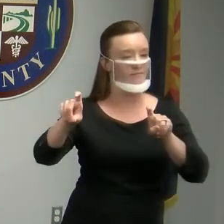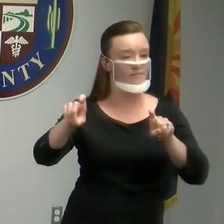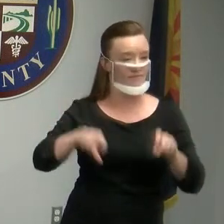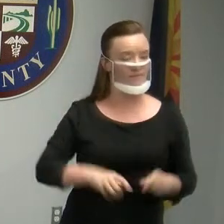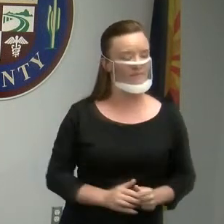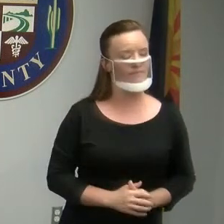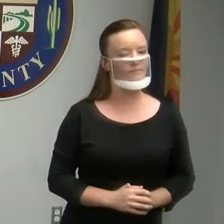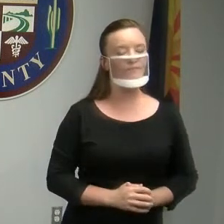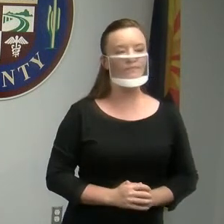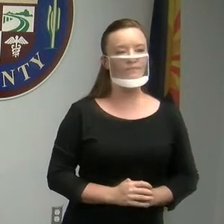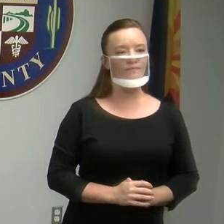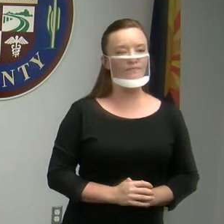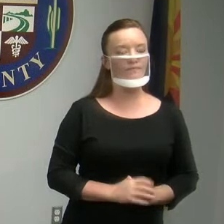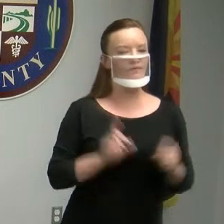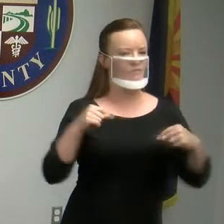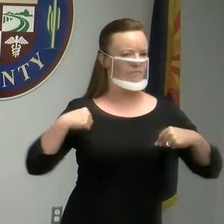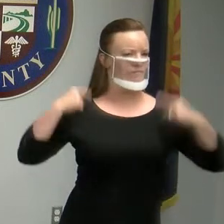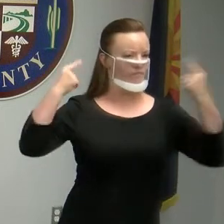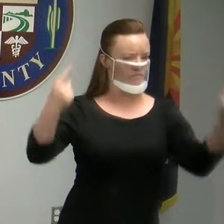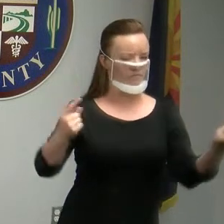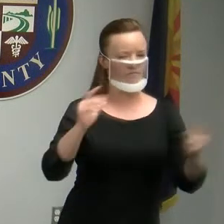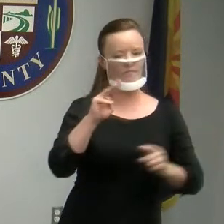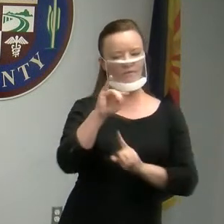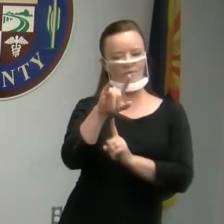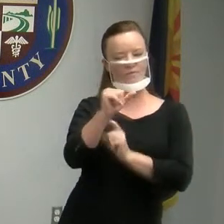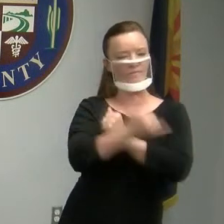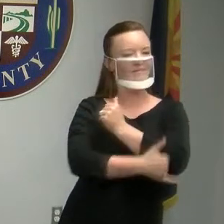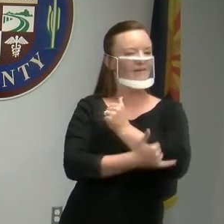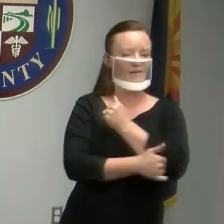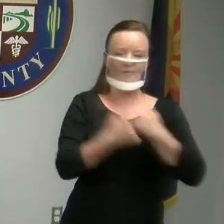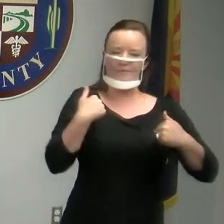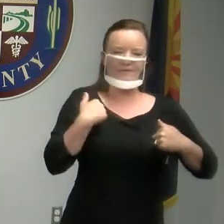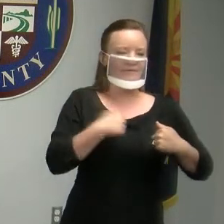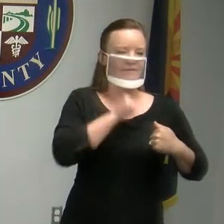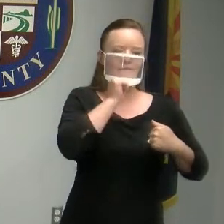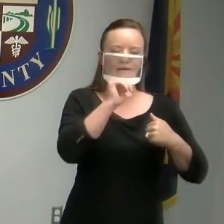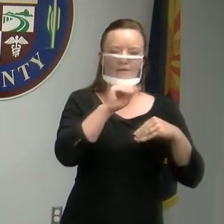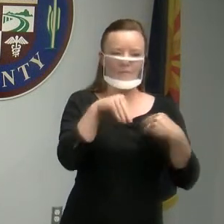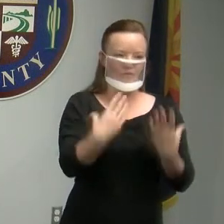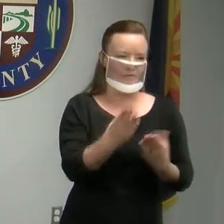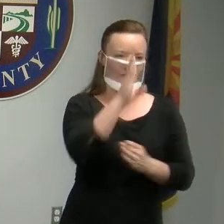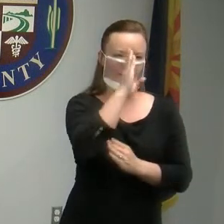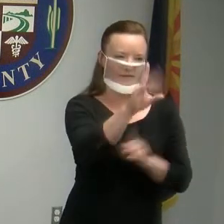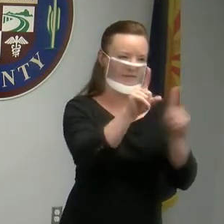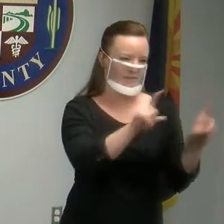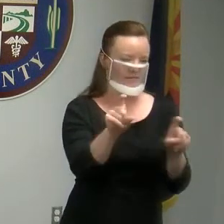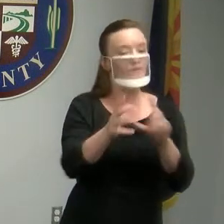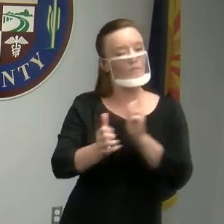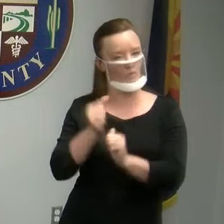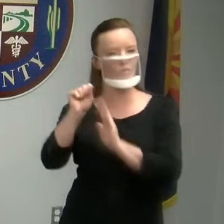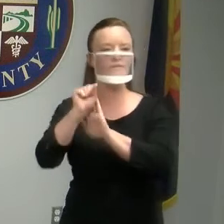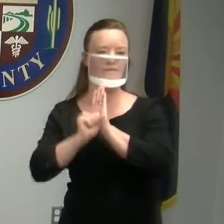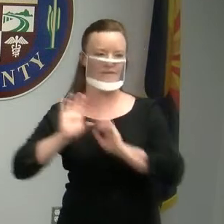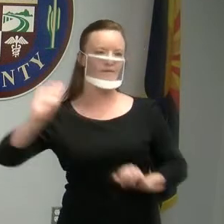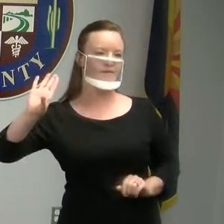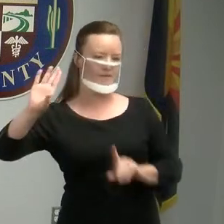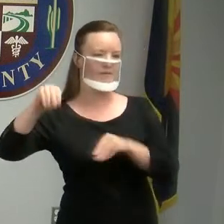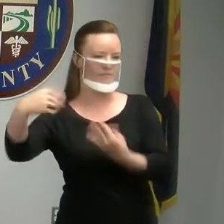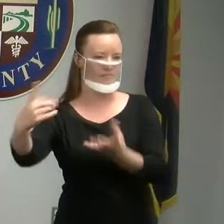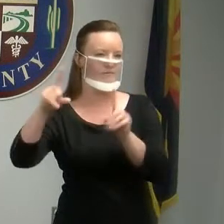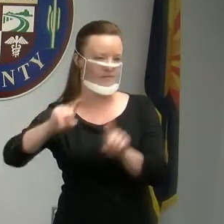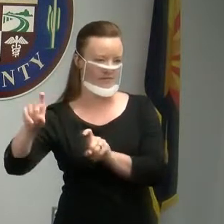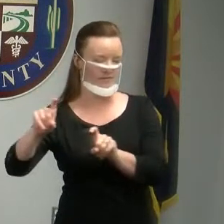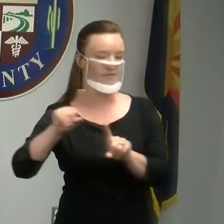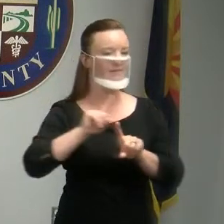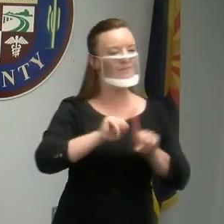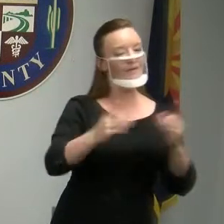efforts. For a long time, the county was not involved in the testing efforts. That was happening mostly at the state level. But what you've seen here in Maricopa